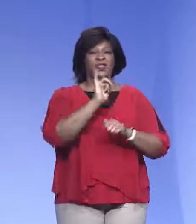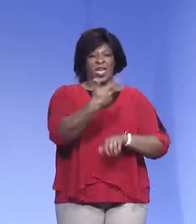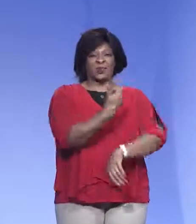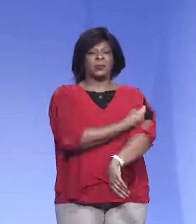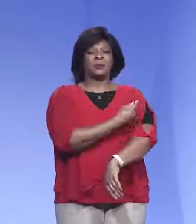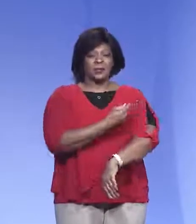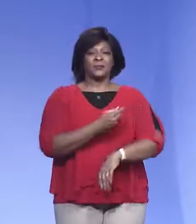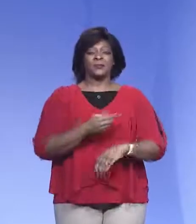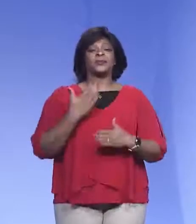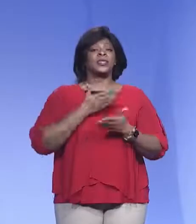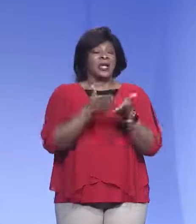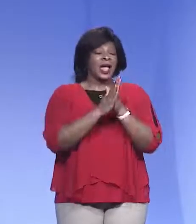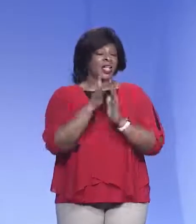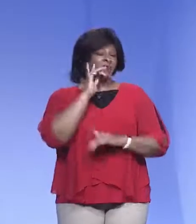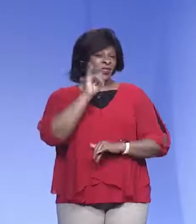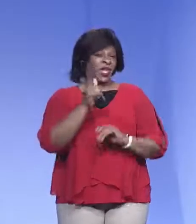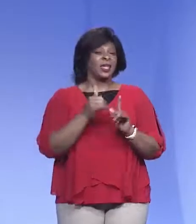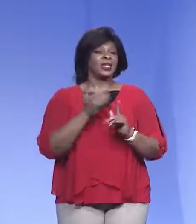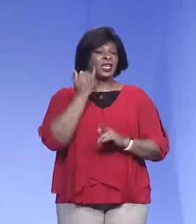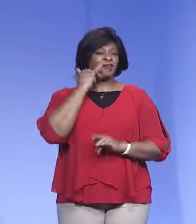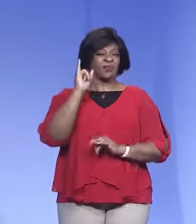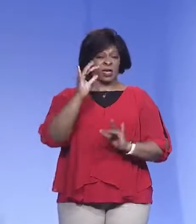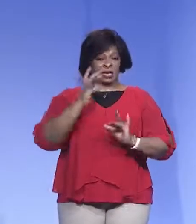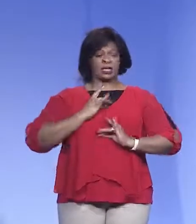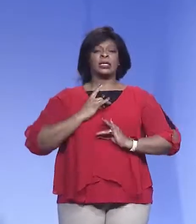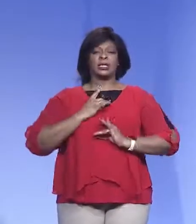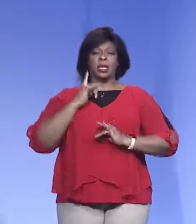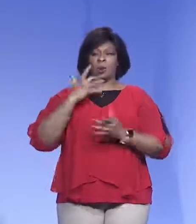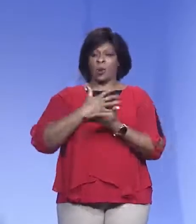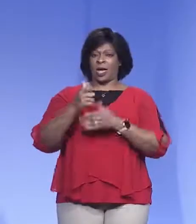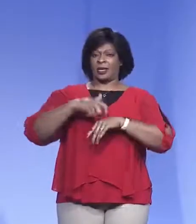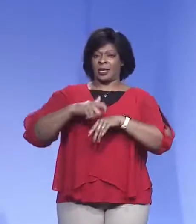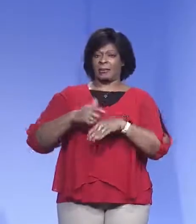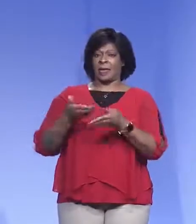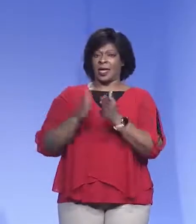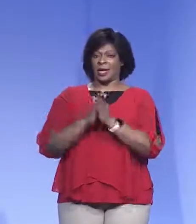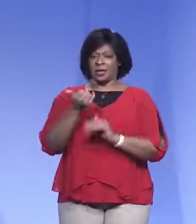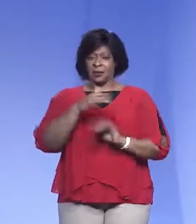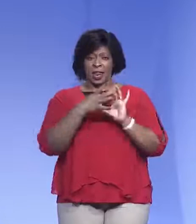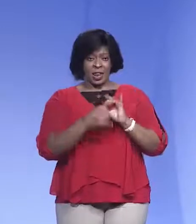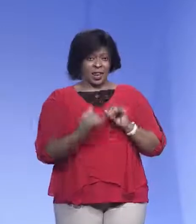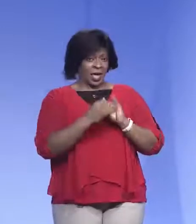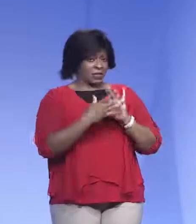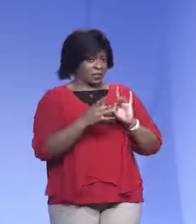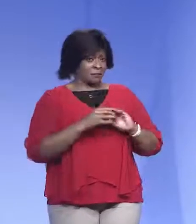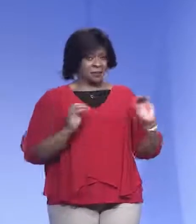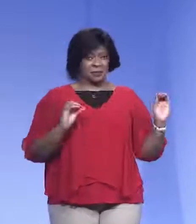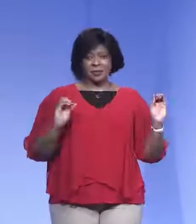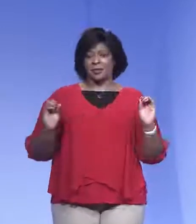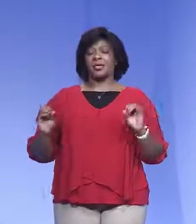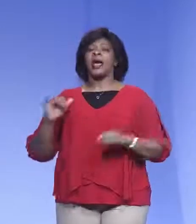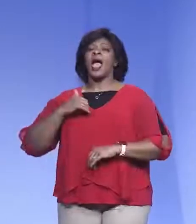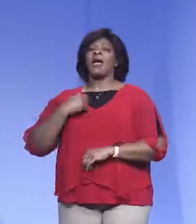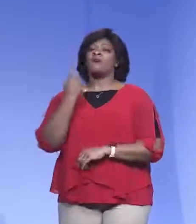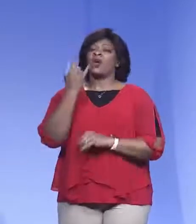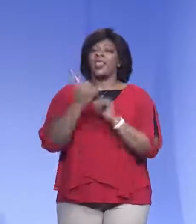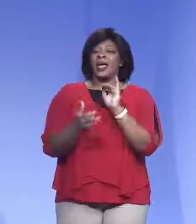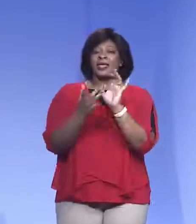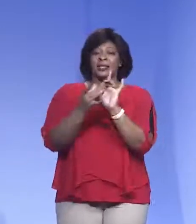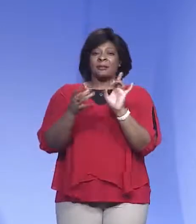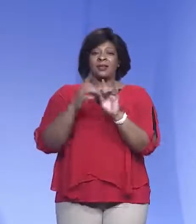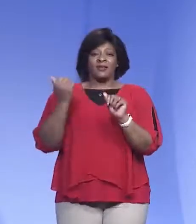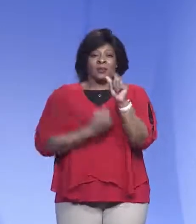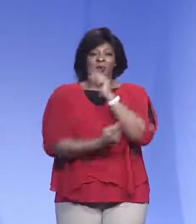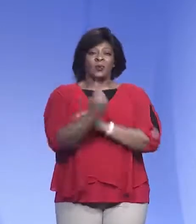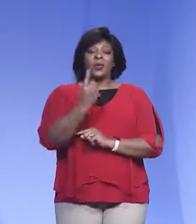So please ask for that if you're infected. I think we're out of time, so do you have any last comments? I have one last comment for everybody